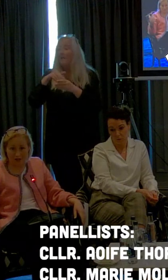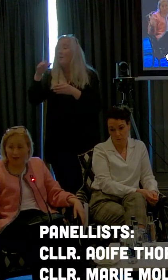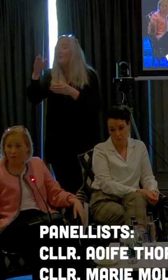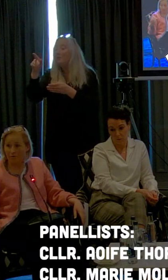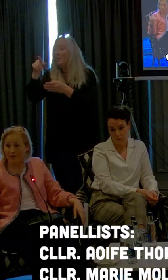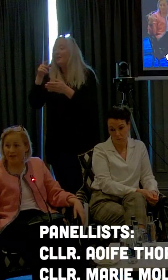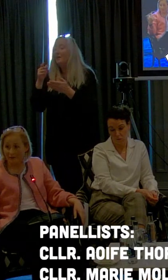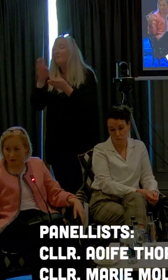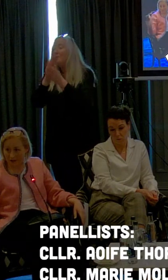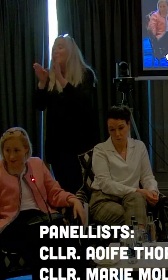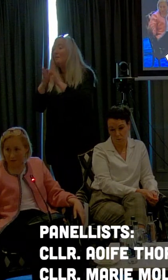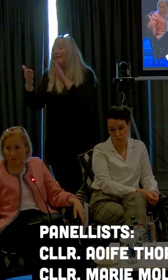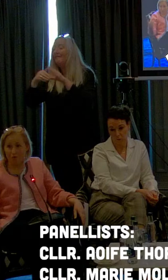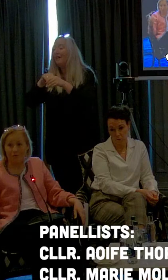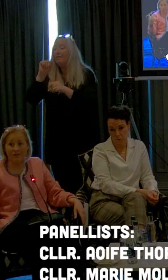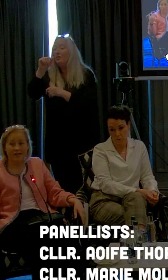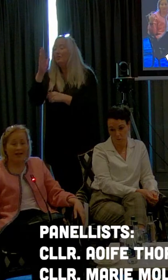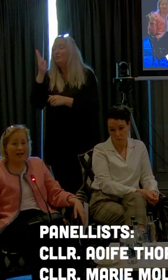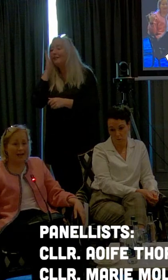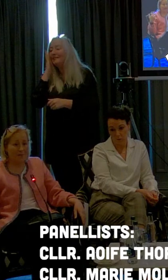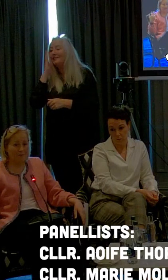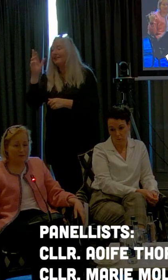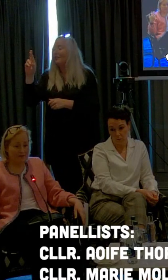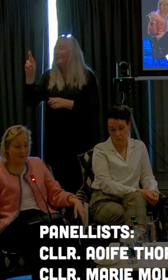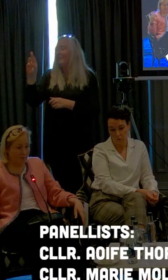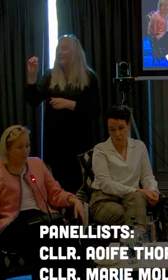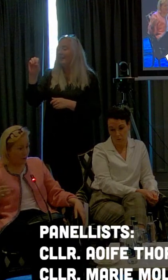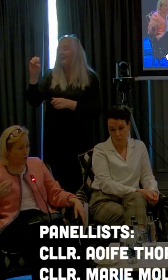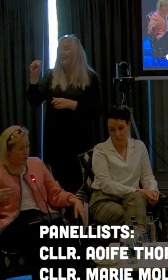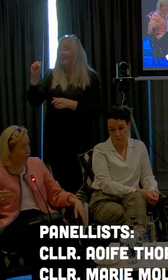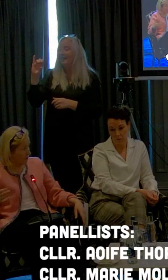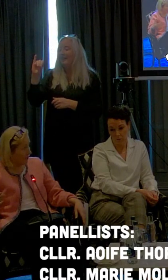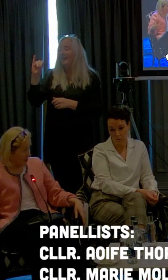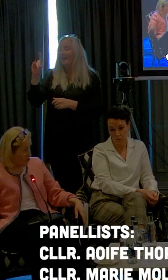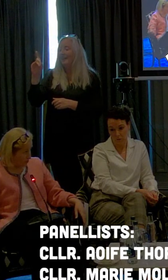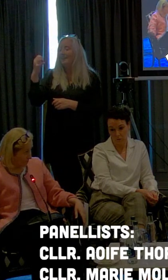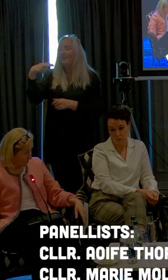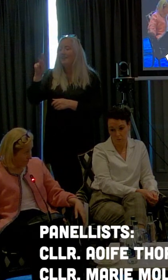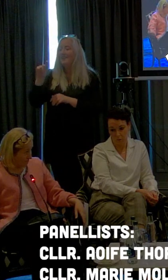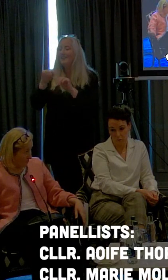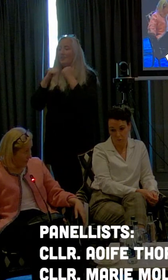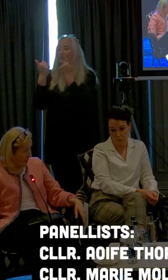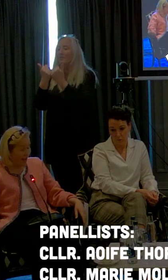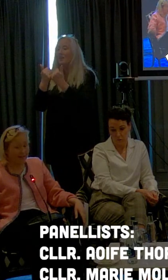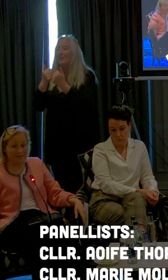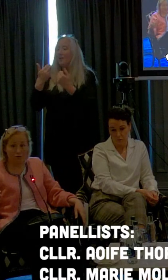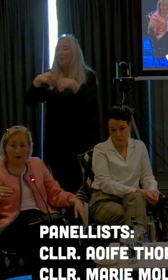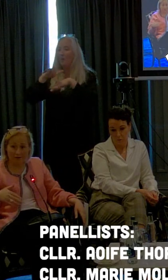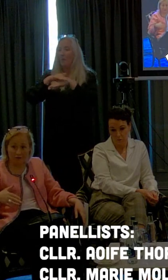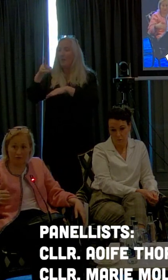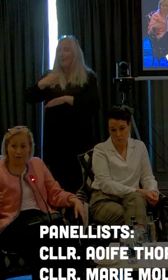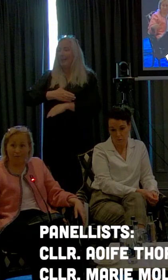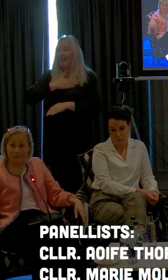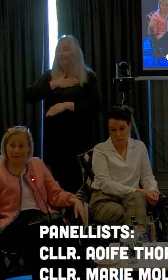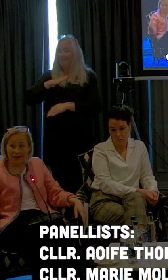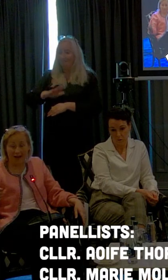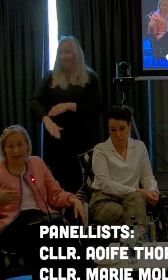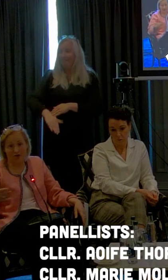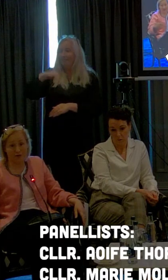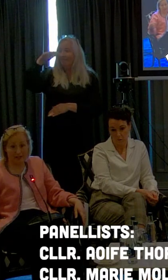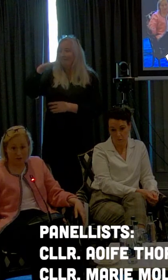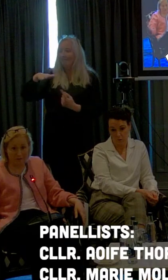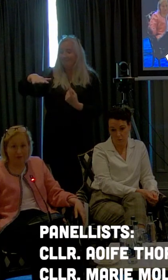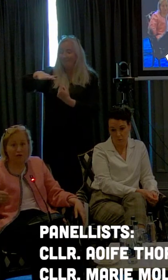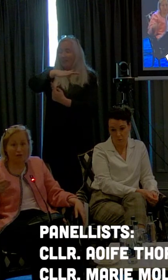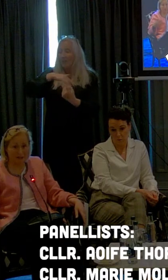their GA clubs, their tidy towns groups, the people who show up to get things done. Okay, and you are therefore a